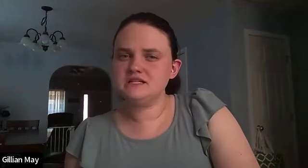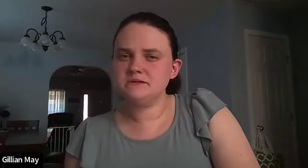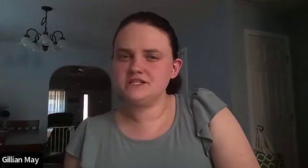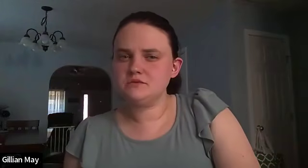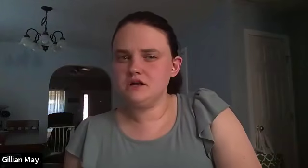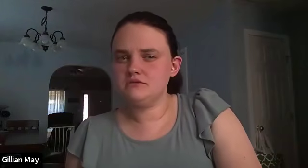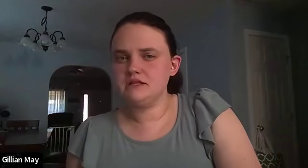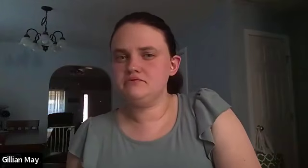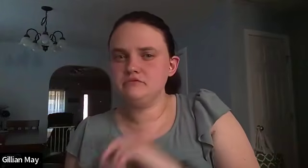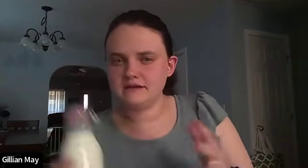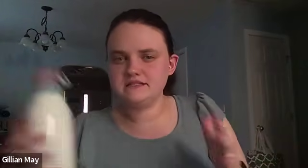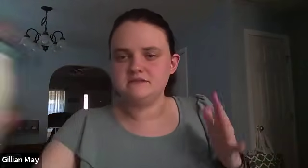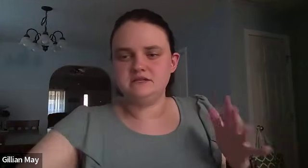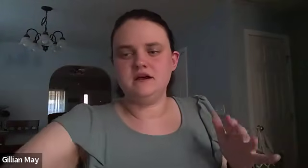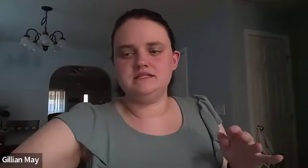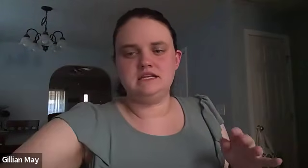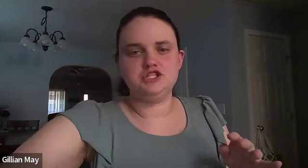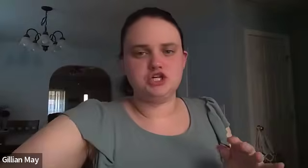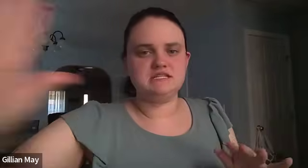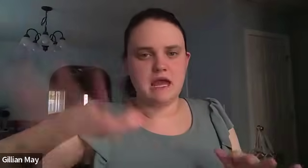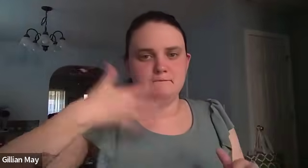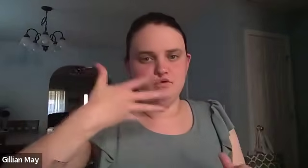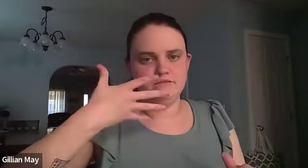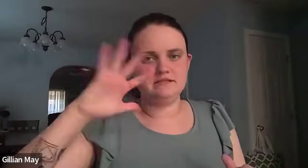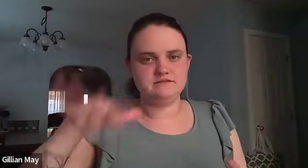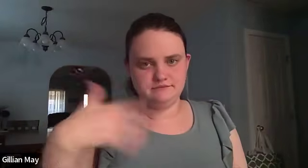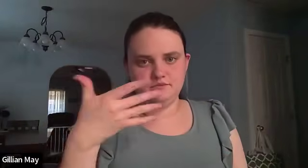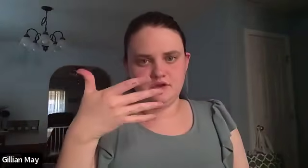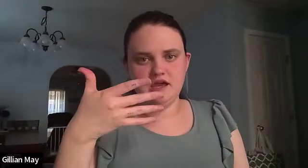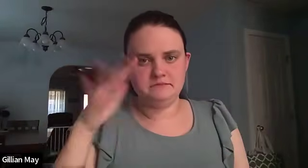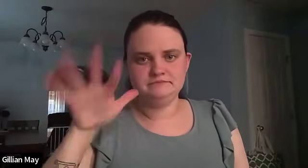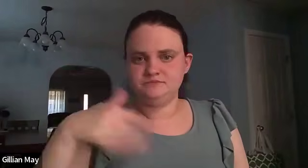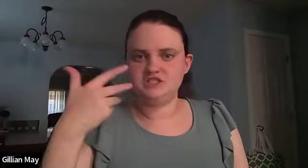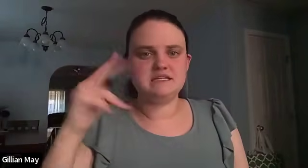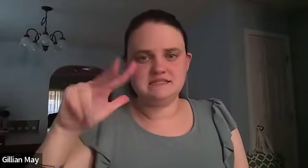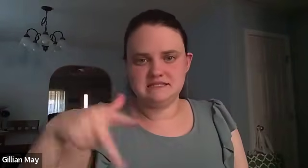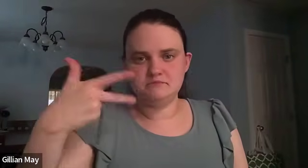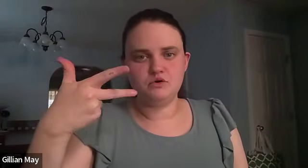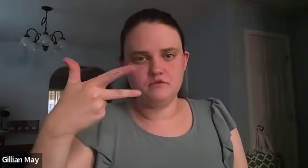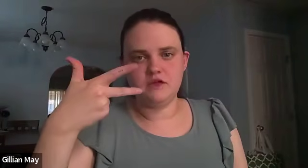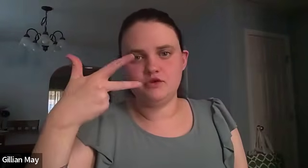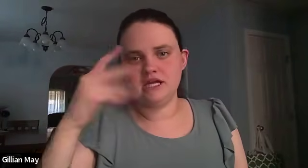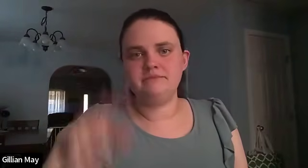an explanation. We're not going to really practice it because it is just that movement. Okay. Just that simple movement.